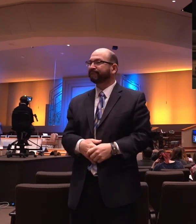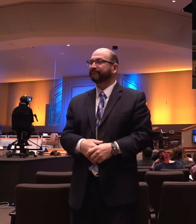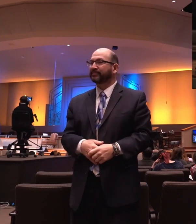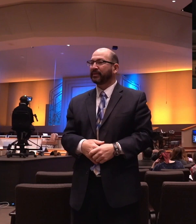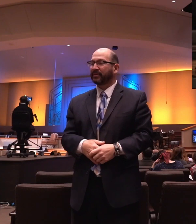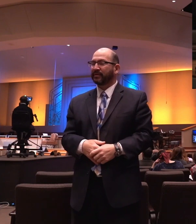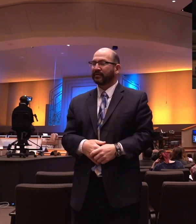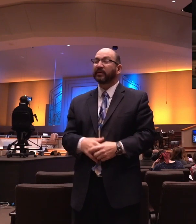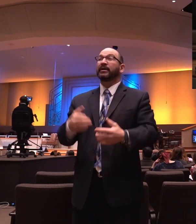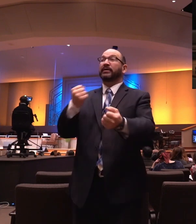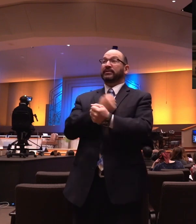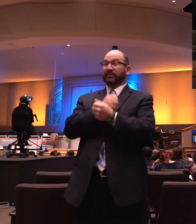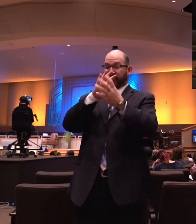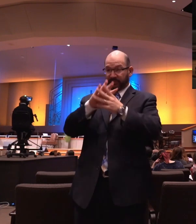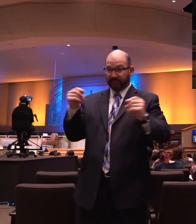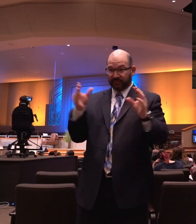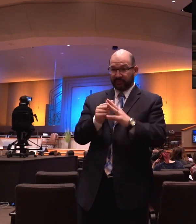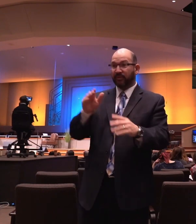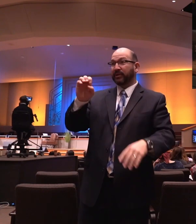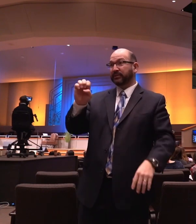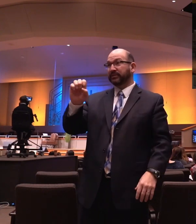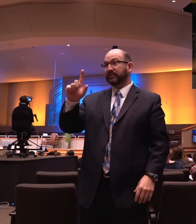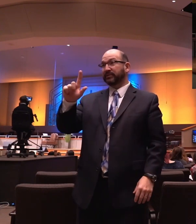I love the story of Elijah.